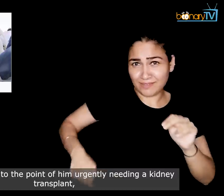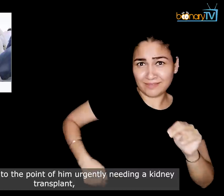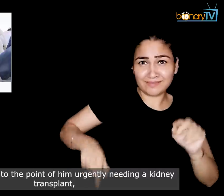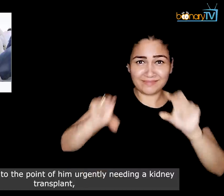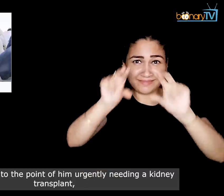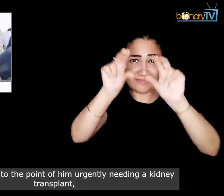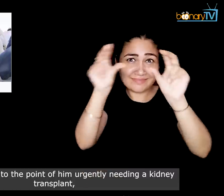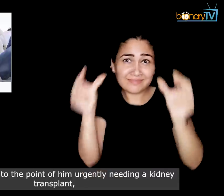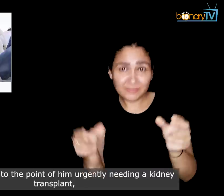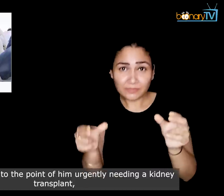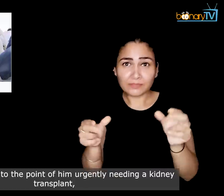transplant.